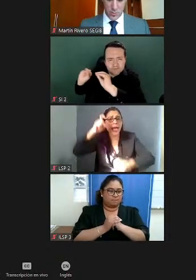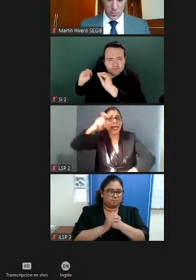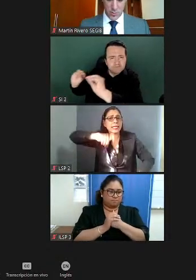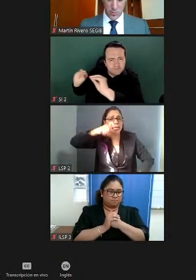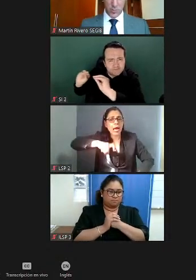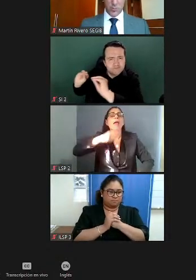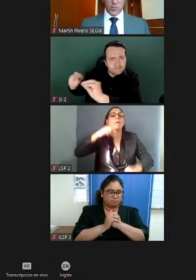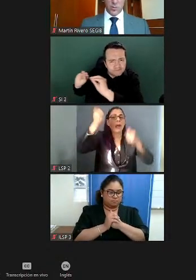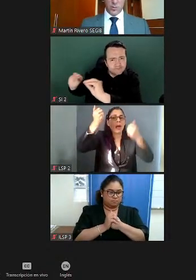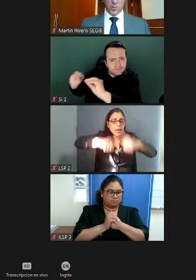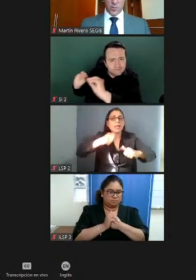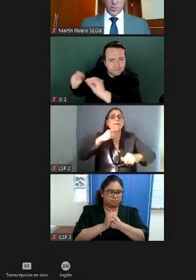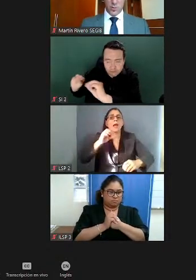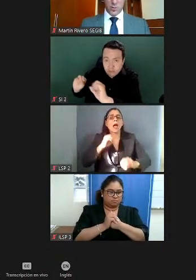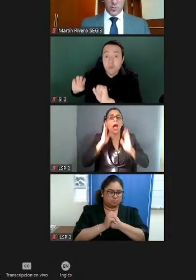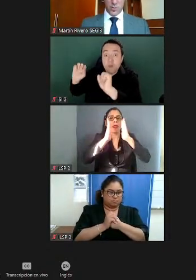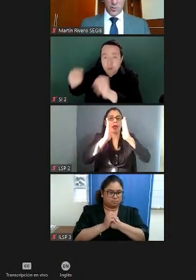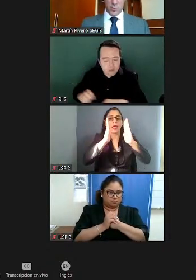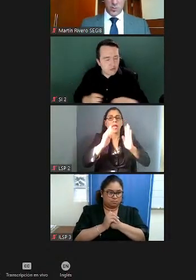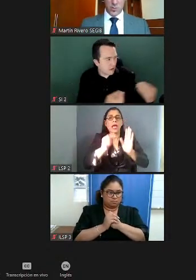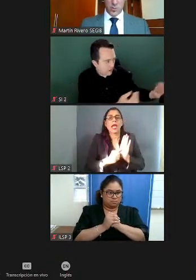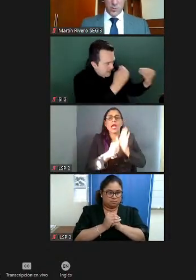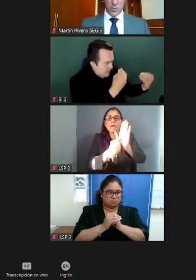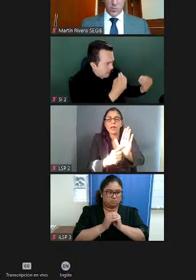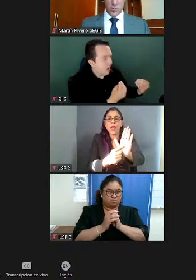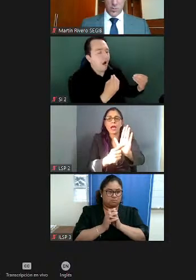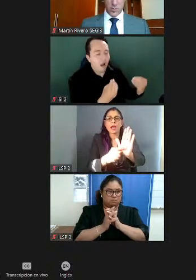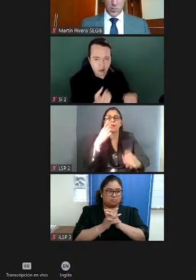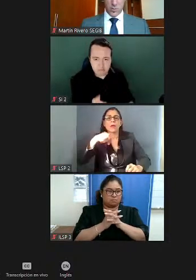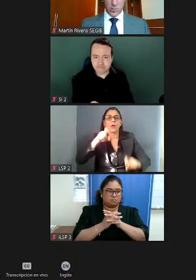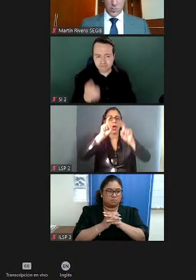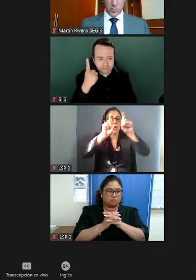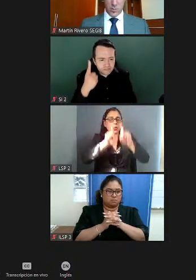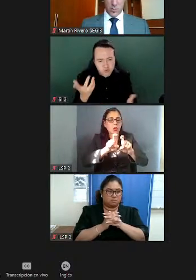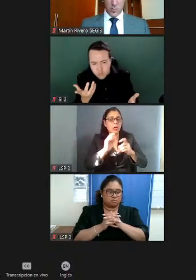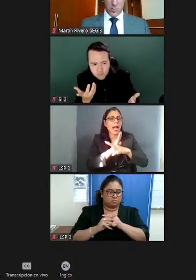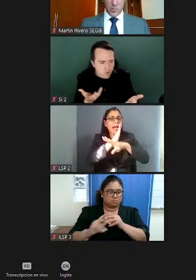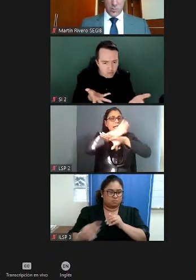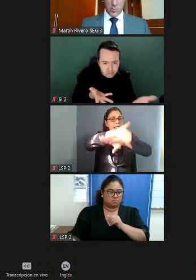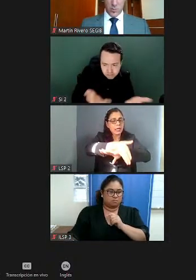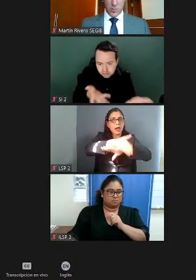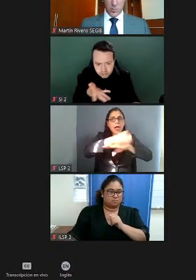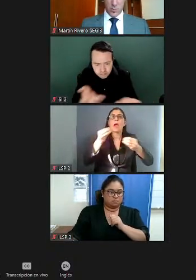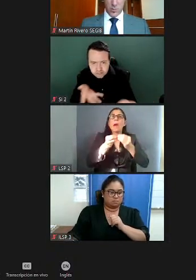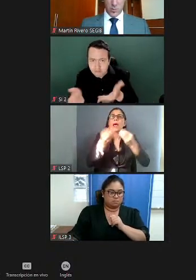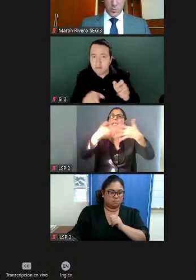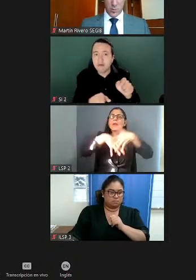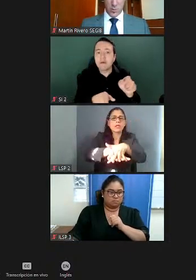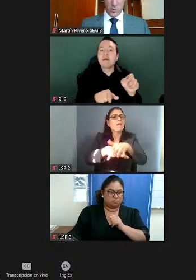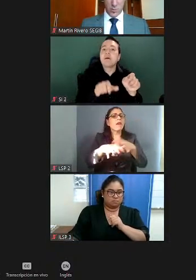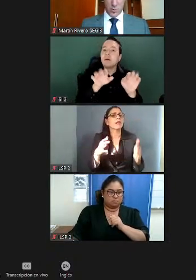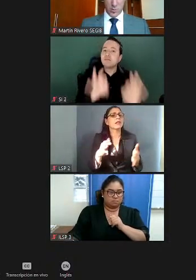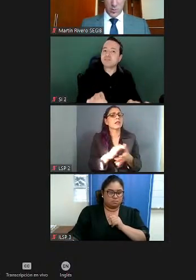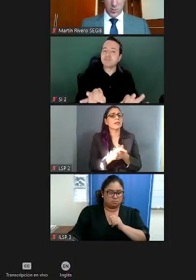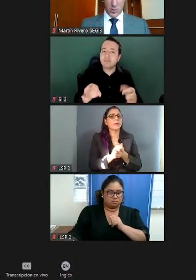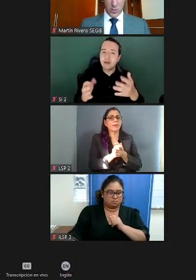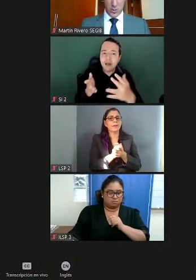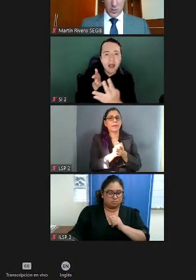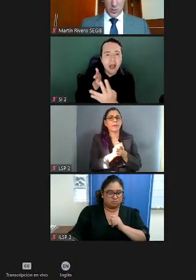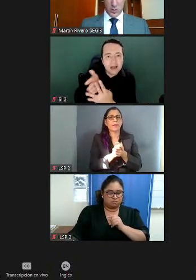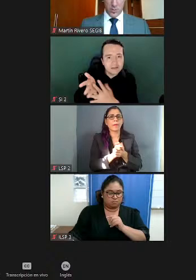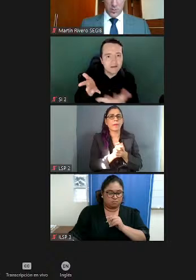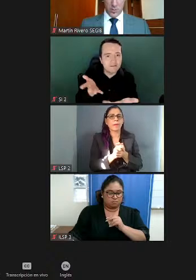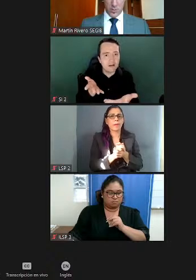tools and trainings that will allow them to provide accessible inclusive education